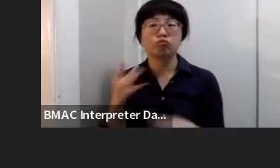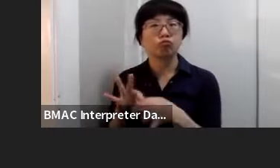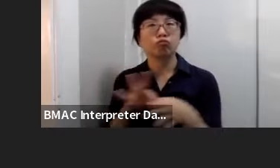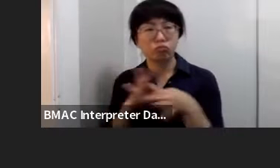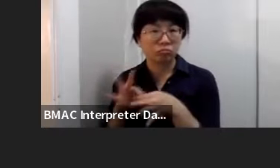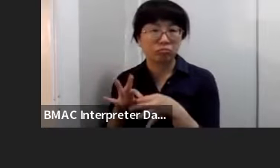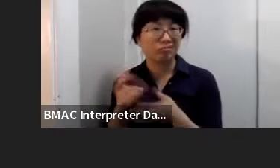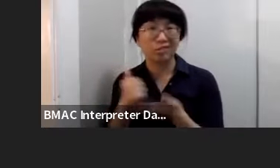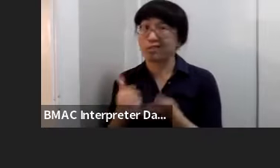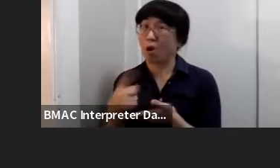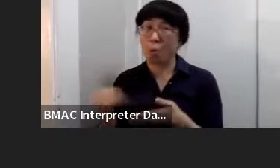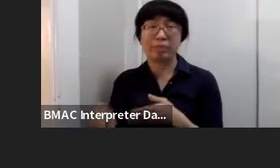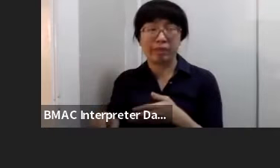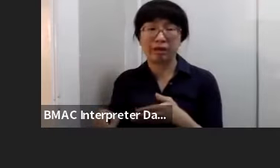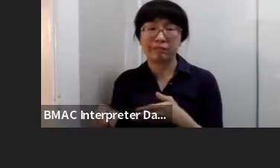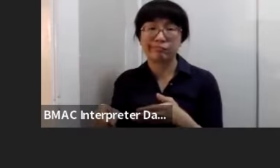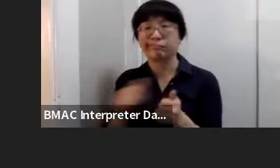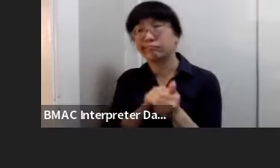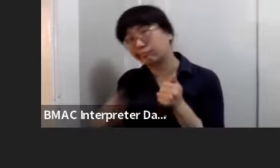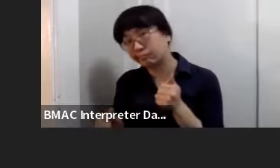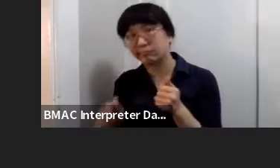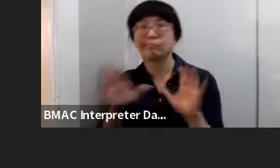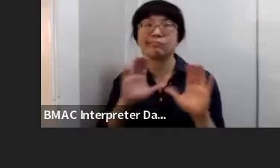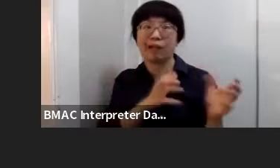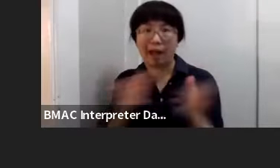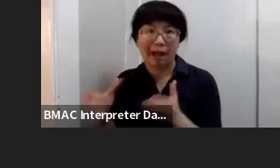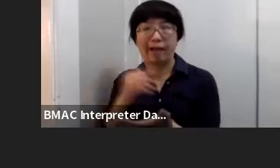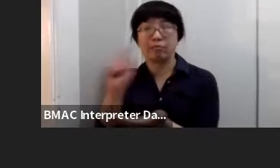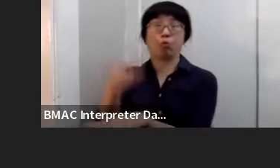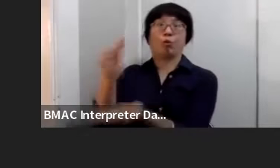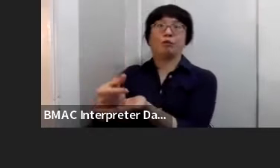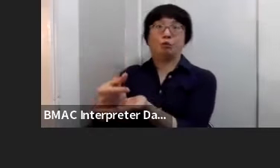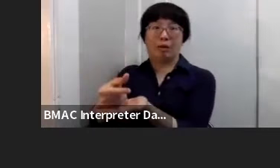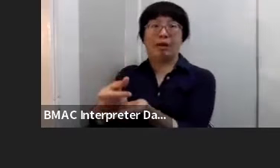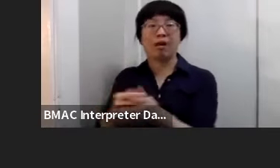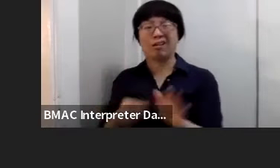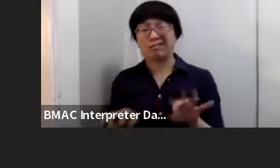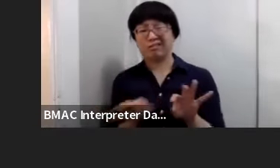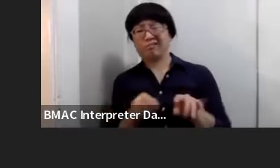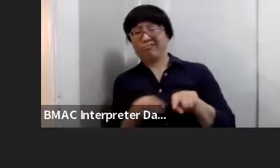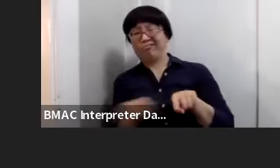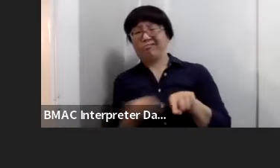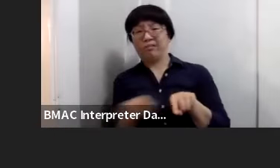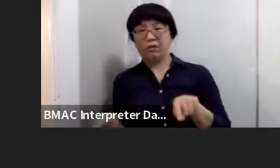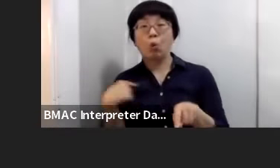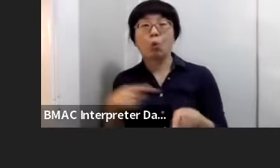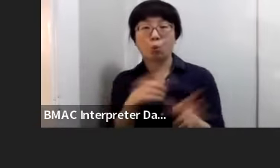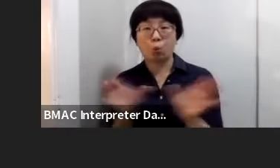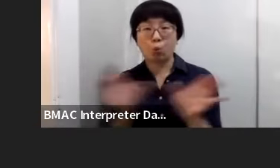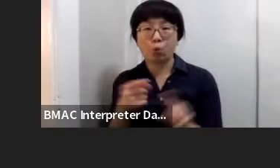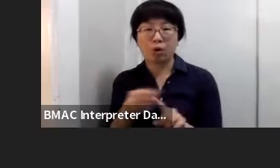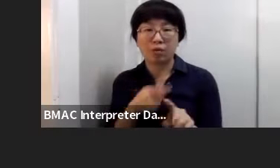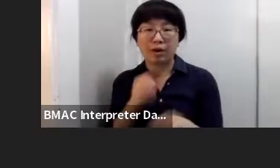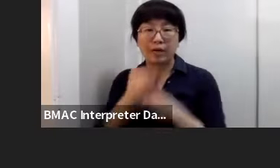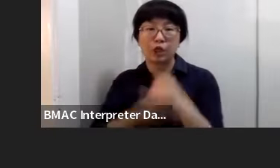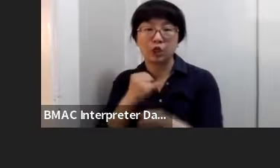help students get through these classes and eventually graduate. So just as a special note on the bottom, we are accredited by the International Center for Supplemental